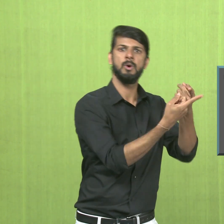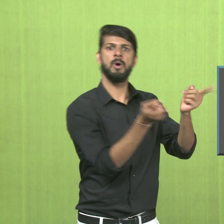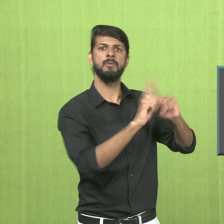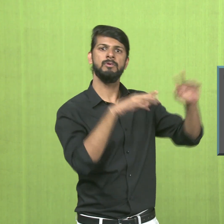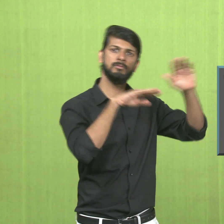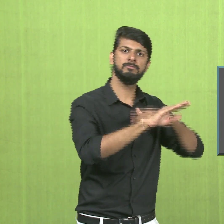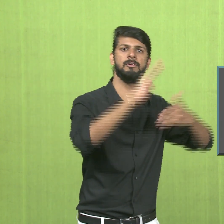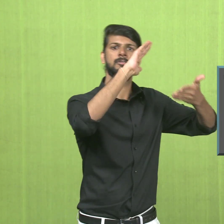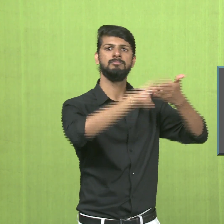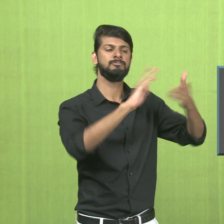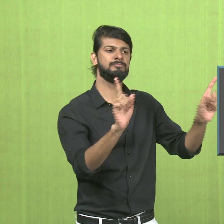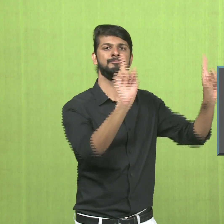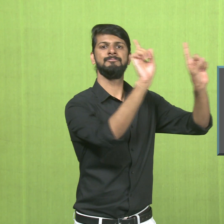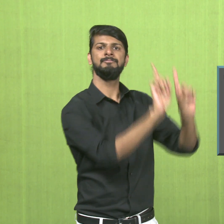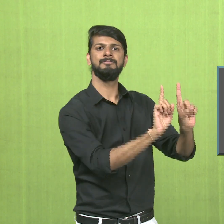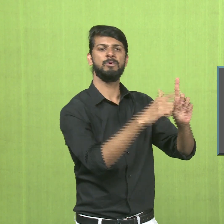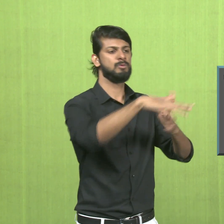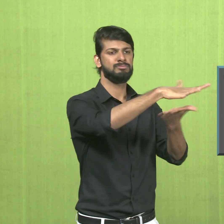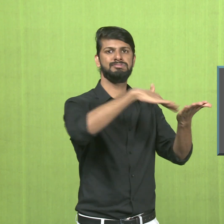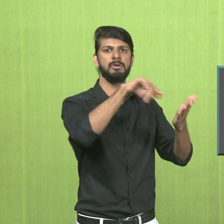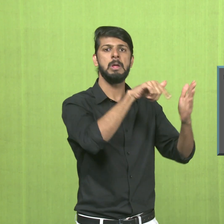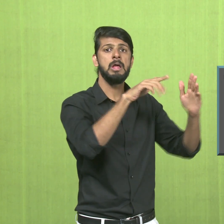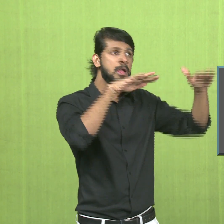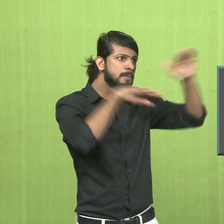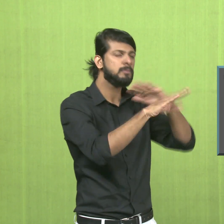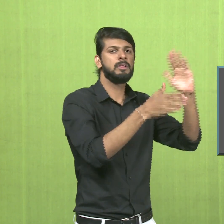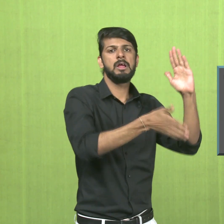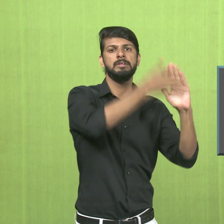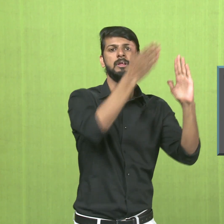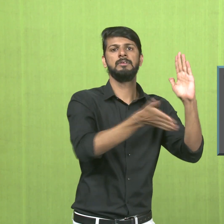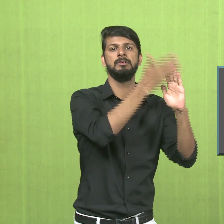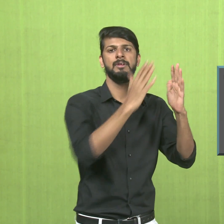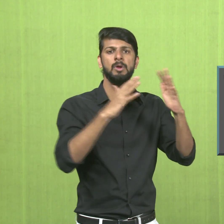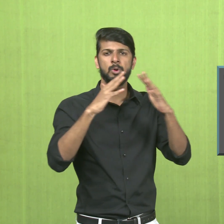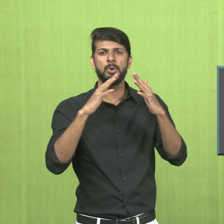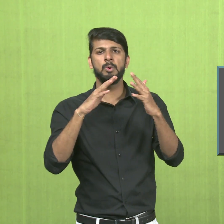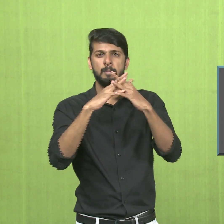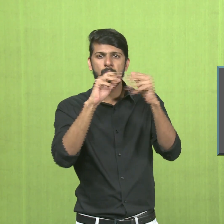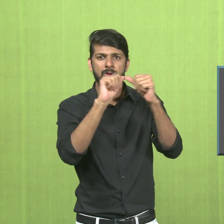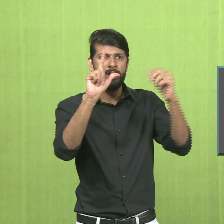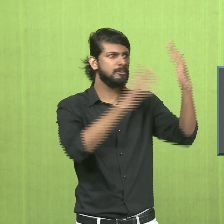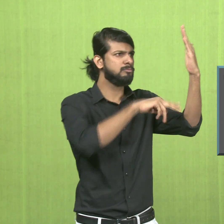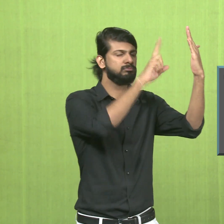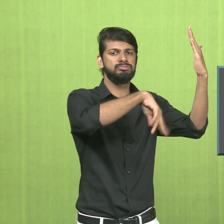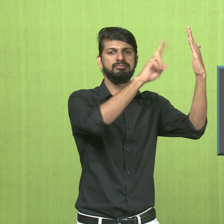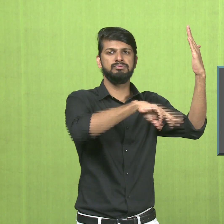bride, where they stay in the room in the bride's house is known as the